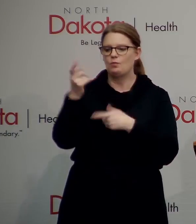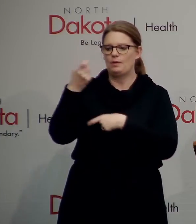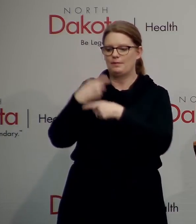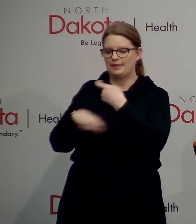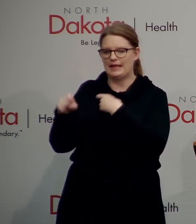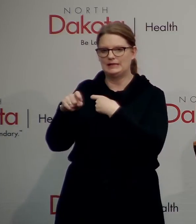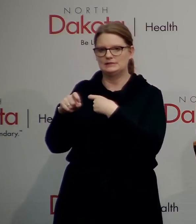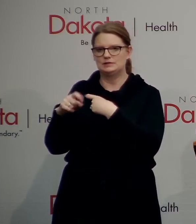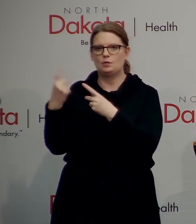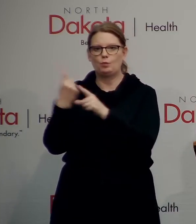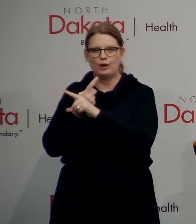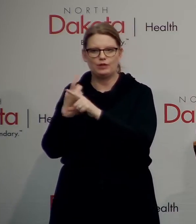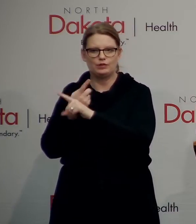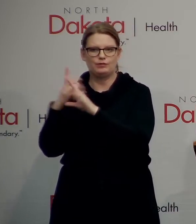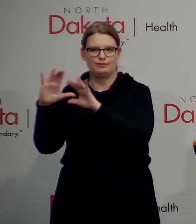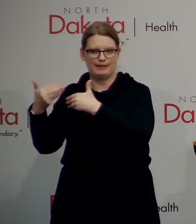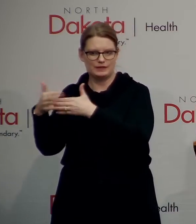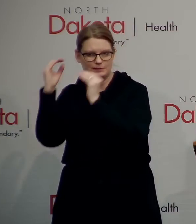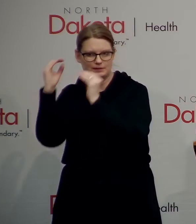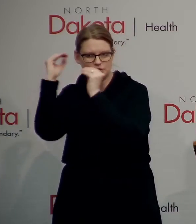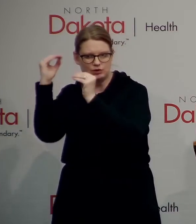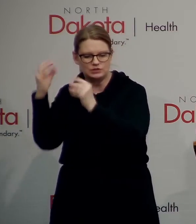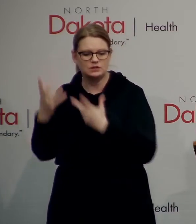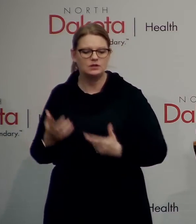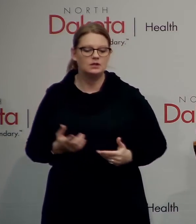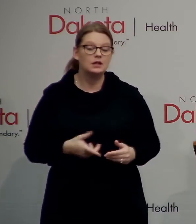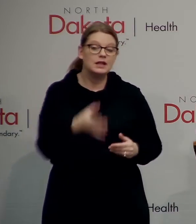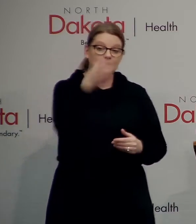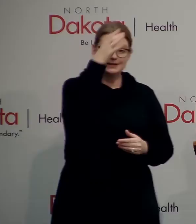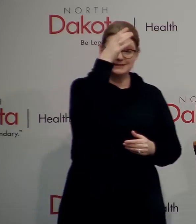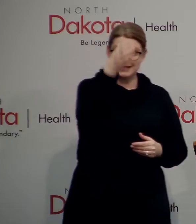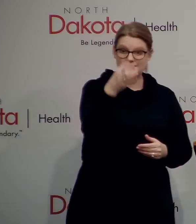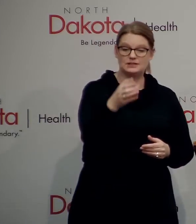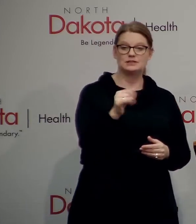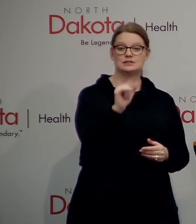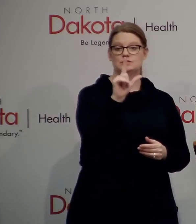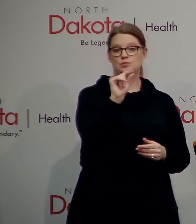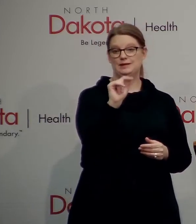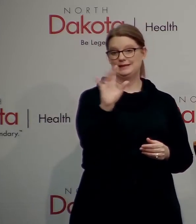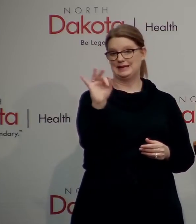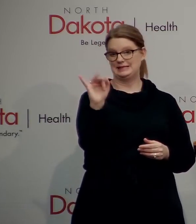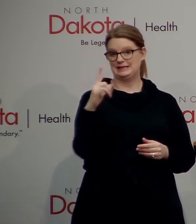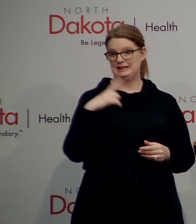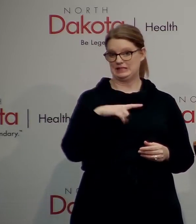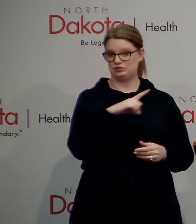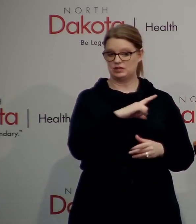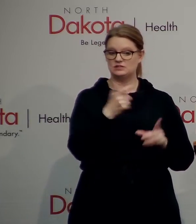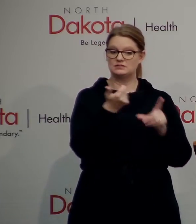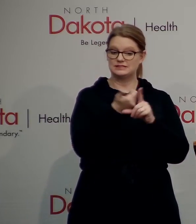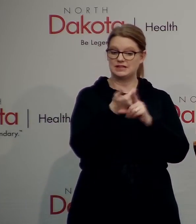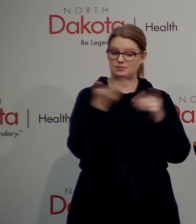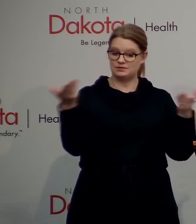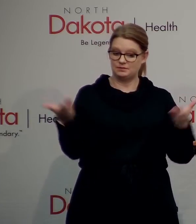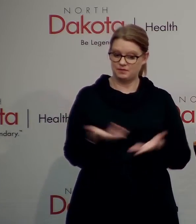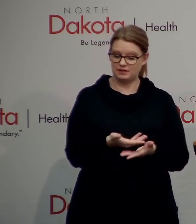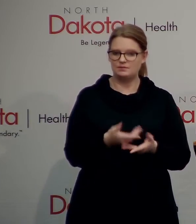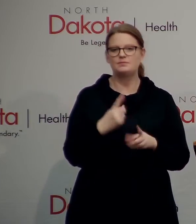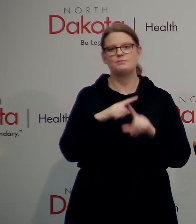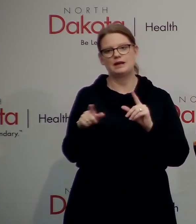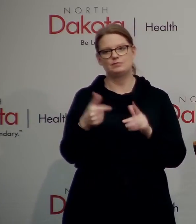classroom instruction time. This concept was introduced by the 2019 legislature, but it was